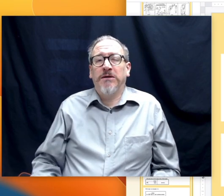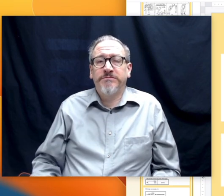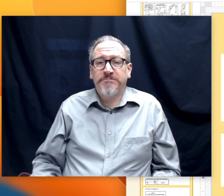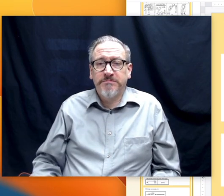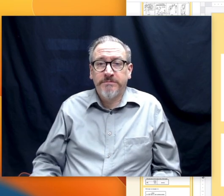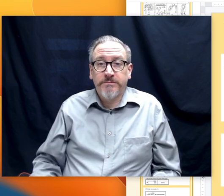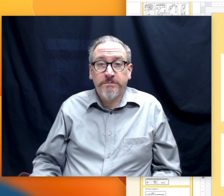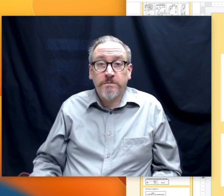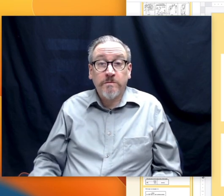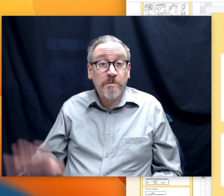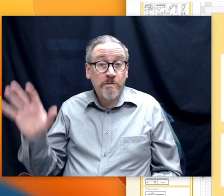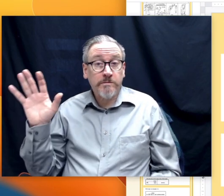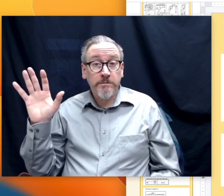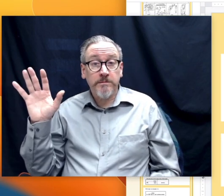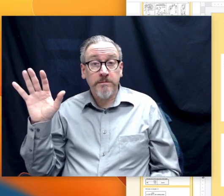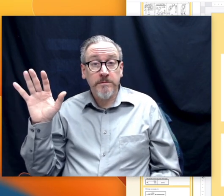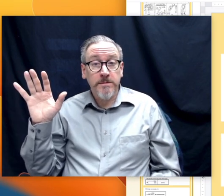Wow.